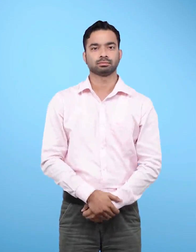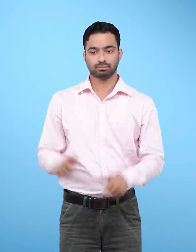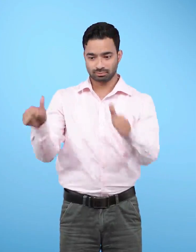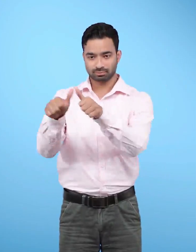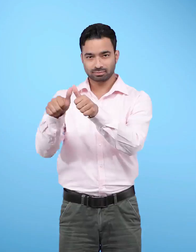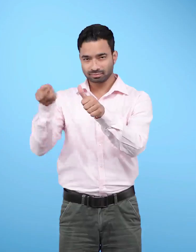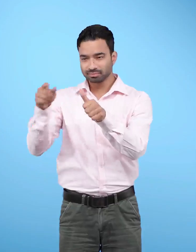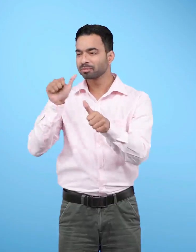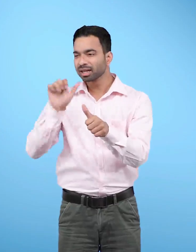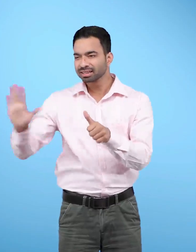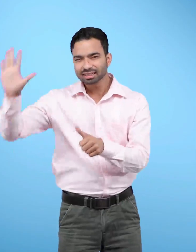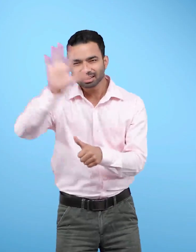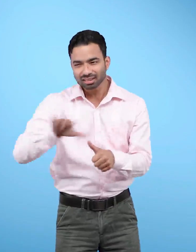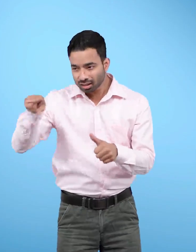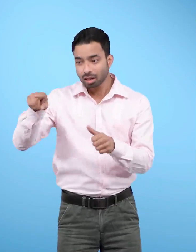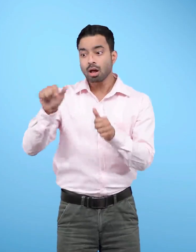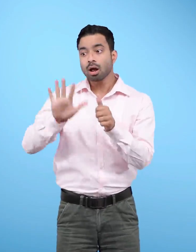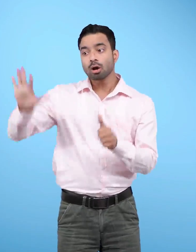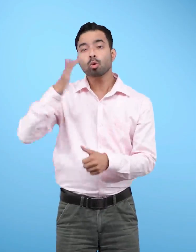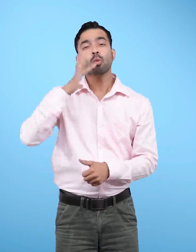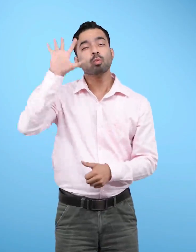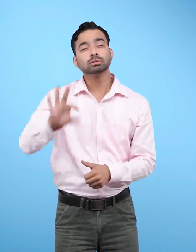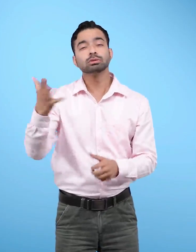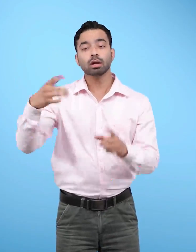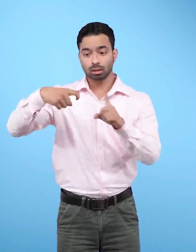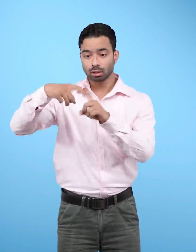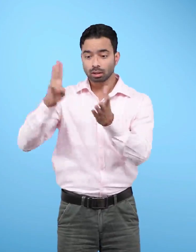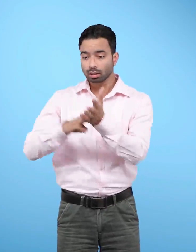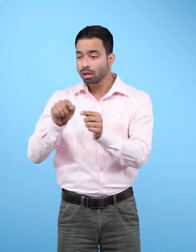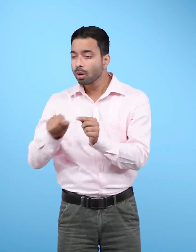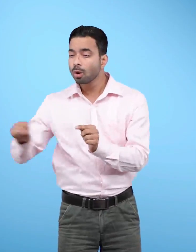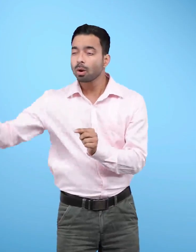How many kilometers long is the actual boundary of Lake A?